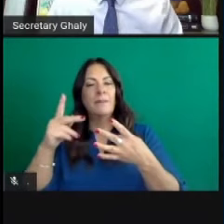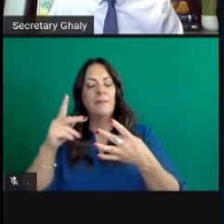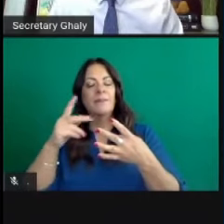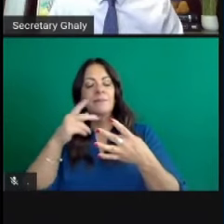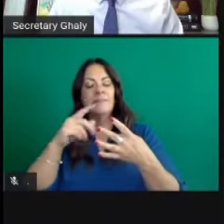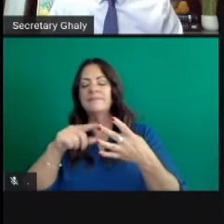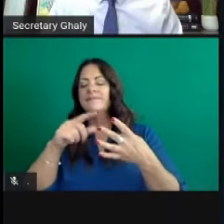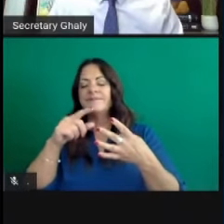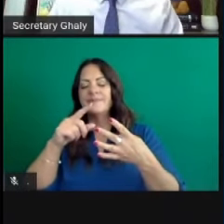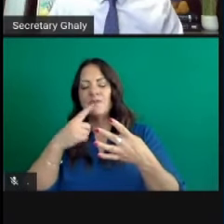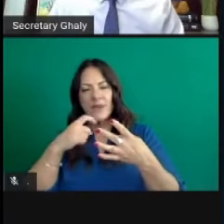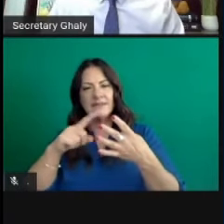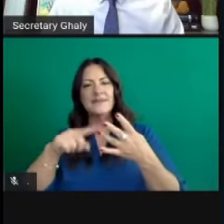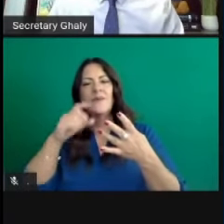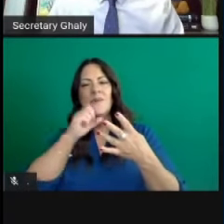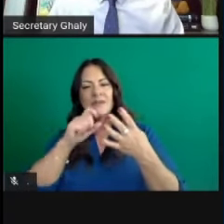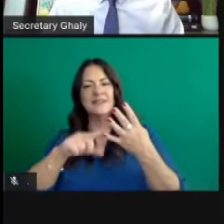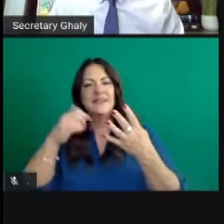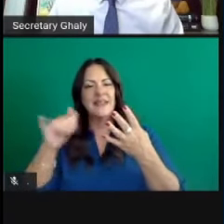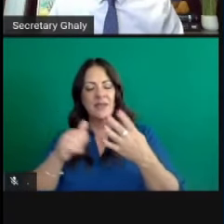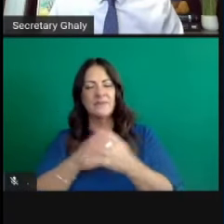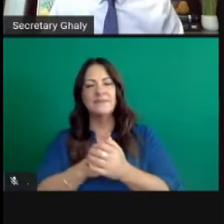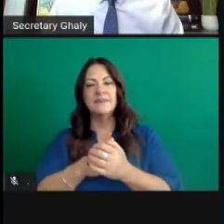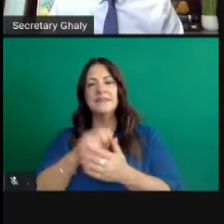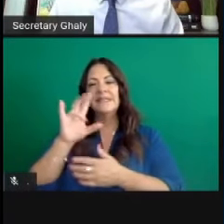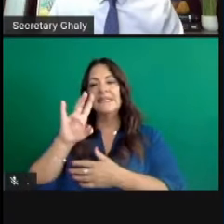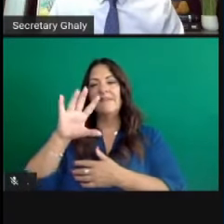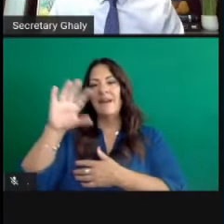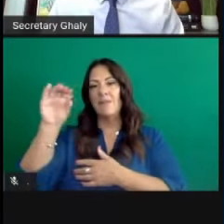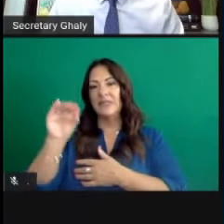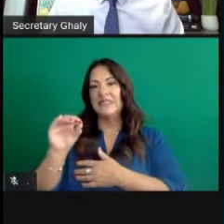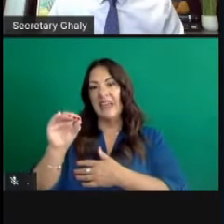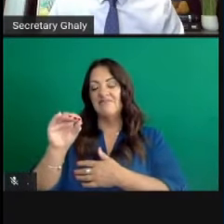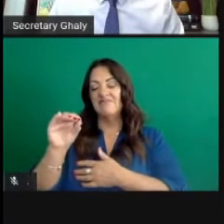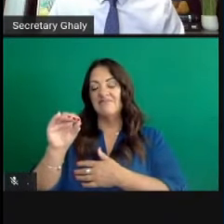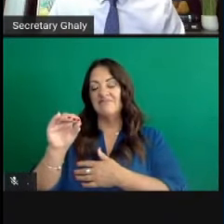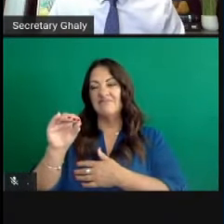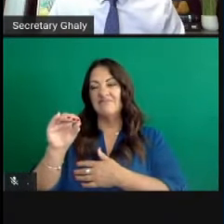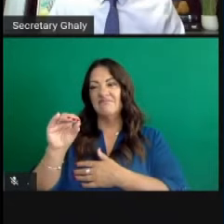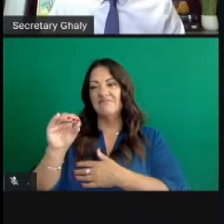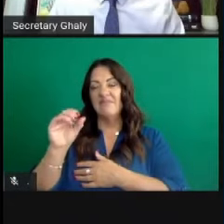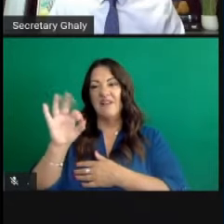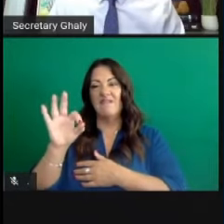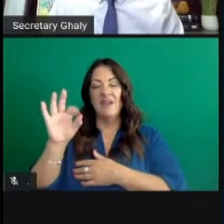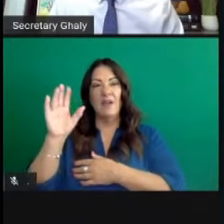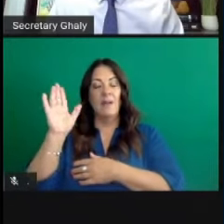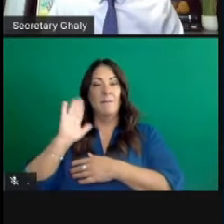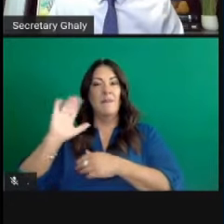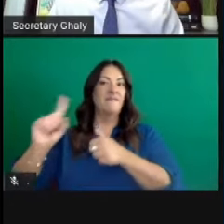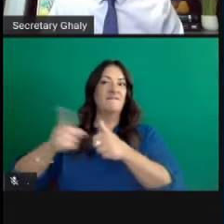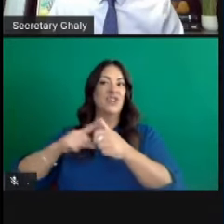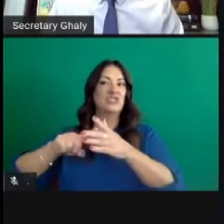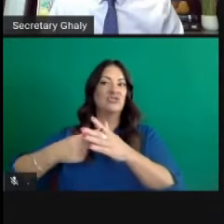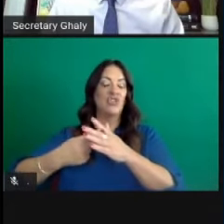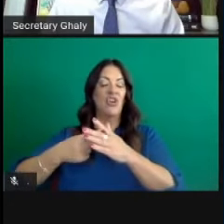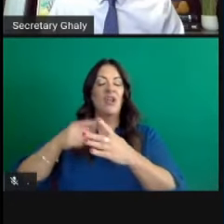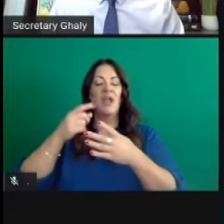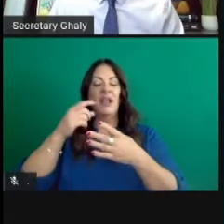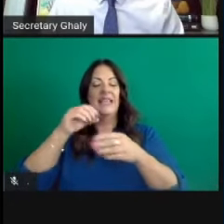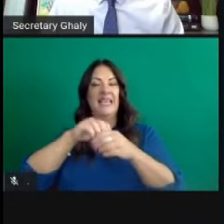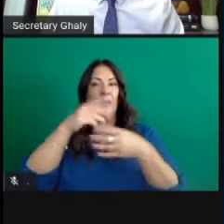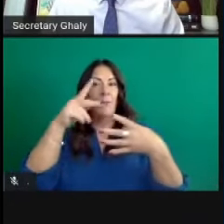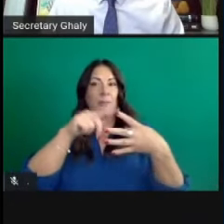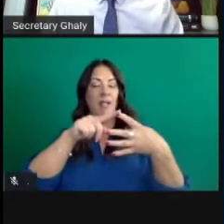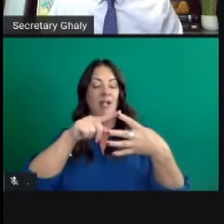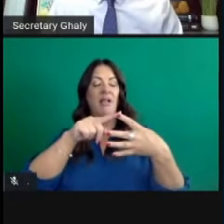75% of the counties have moved out of purple tier into at least the red tier.